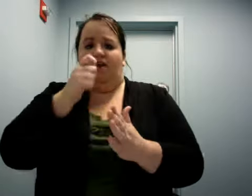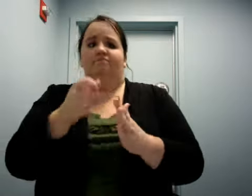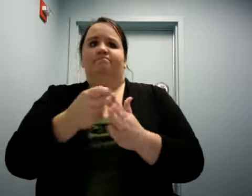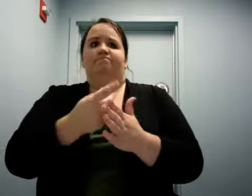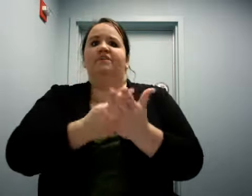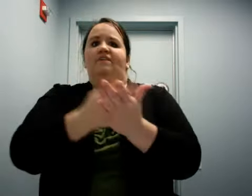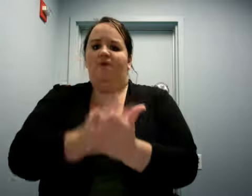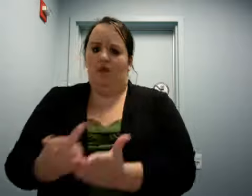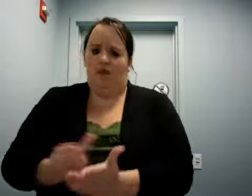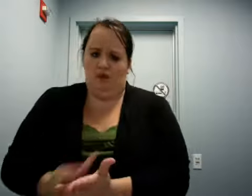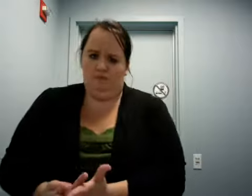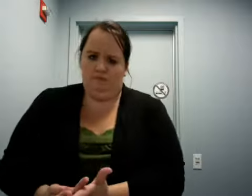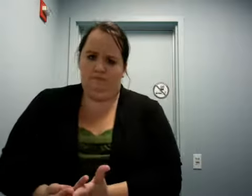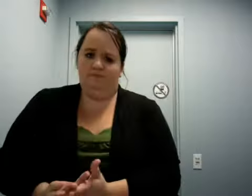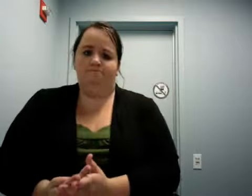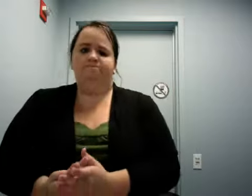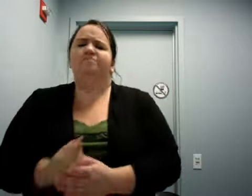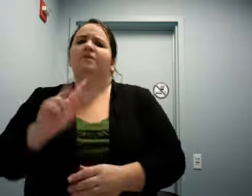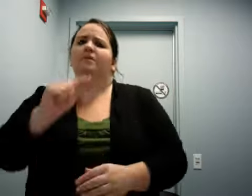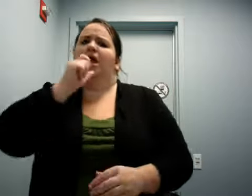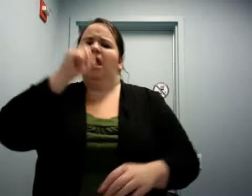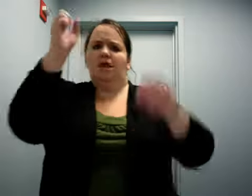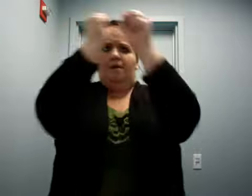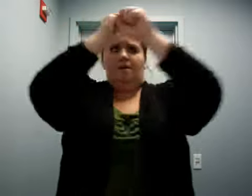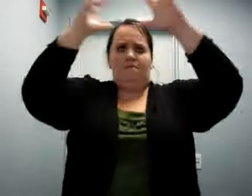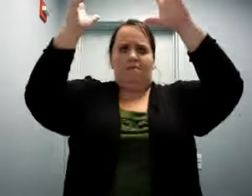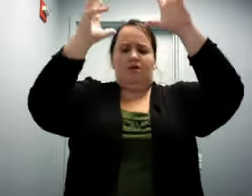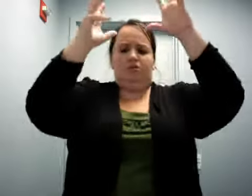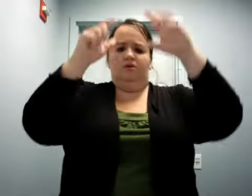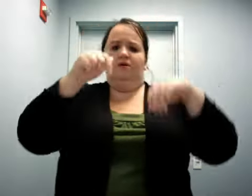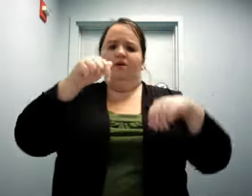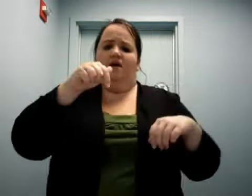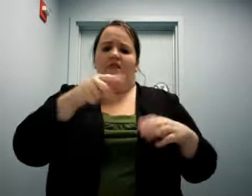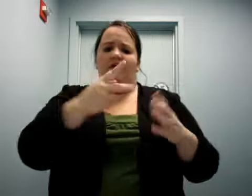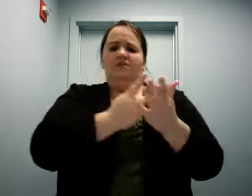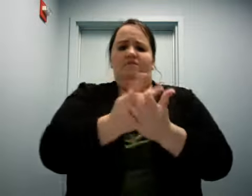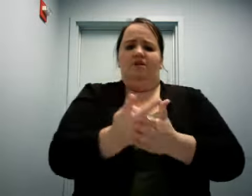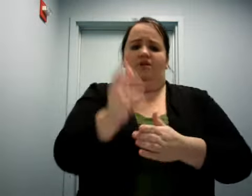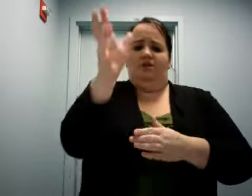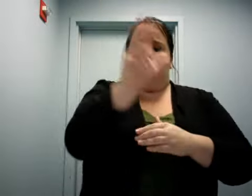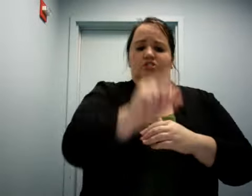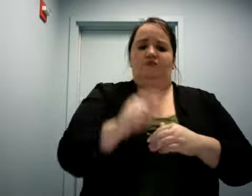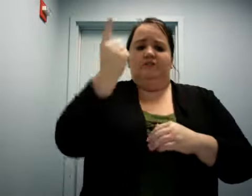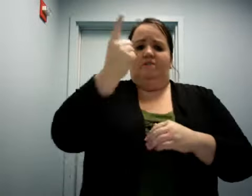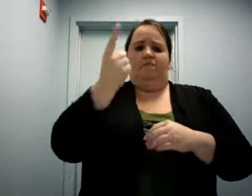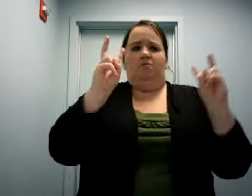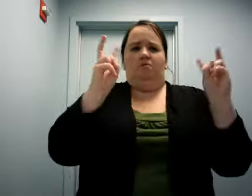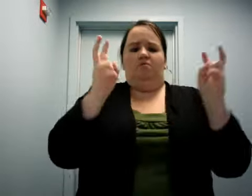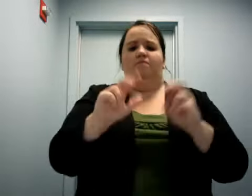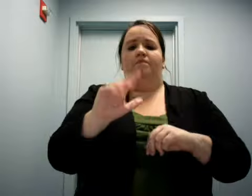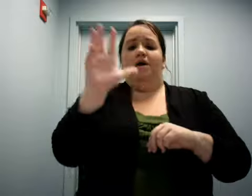but I had not quite imagined that it had failed at achieving something called African authenticity. In fact, I did not know what